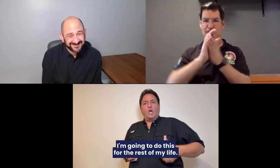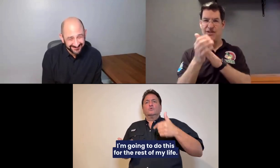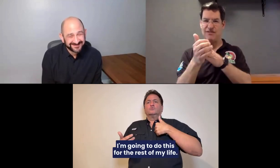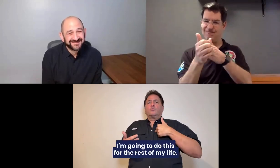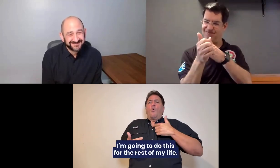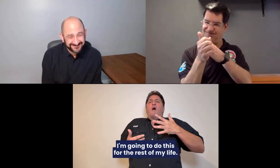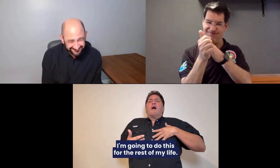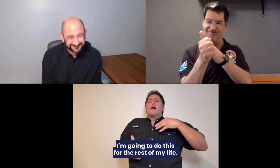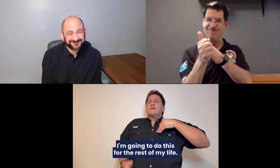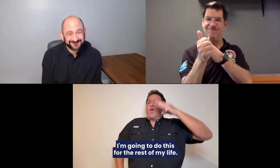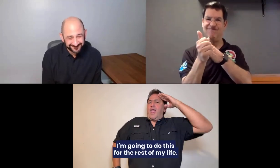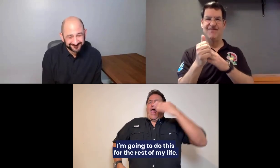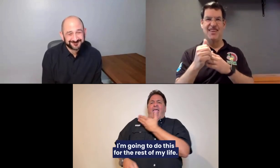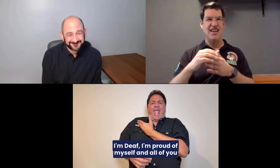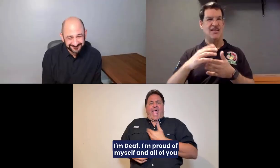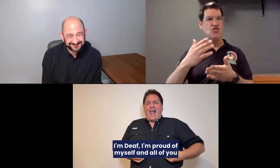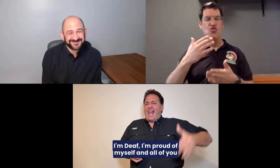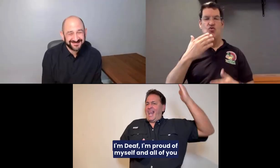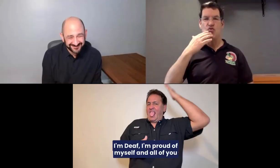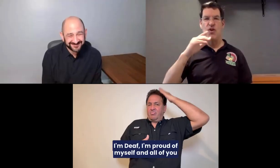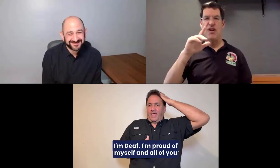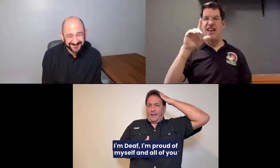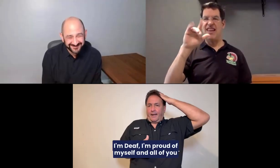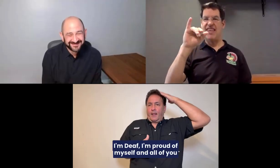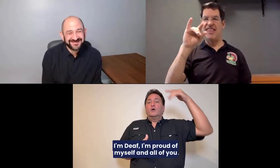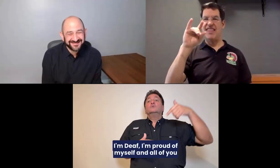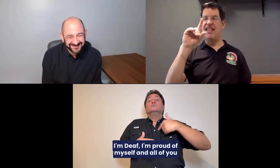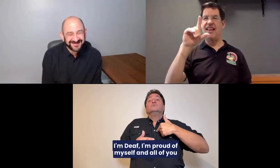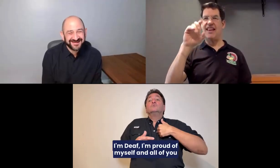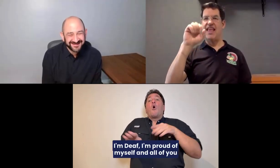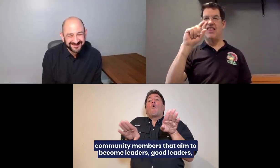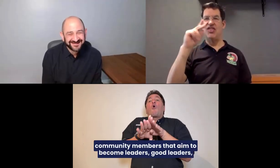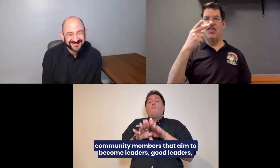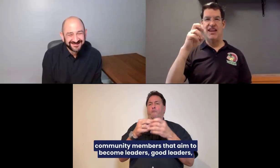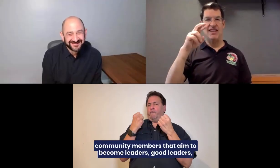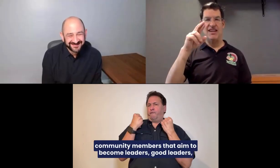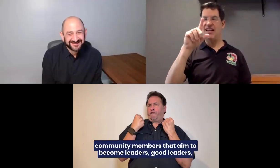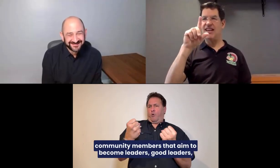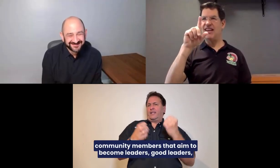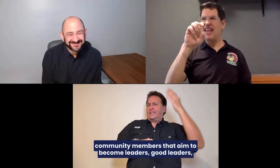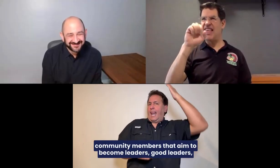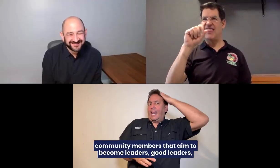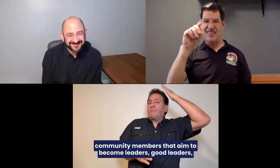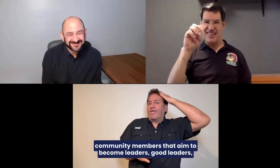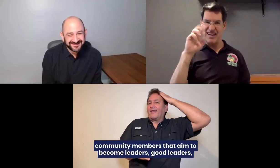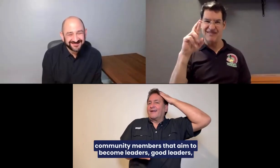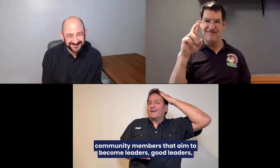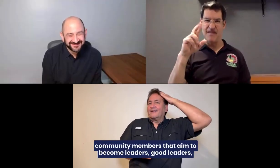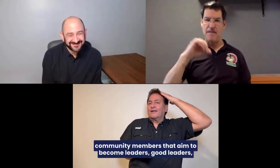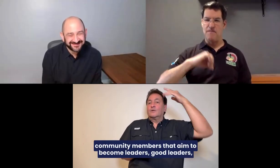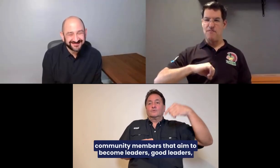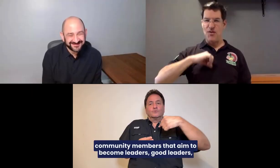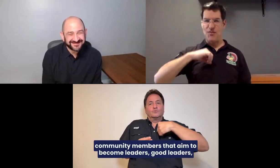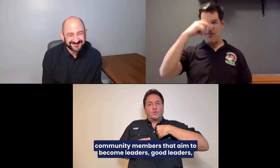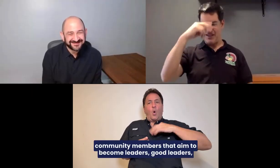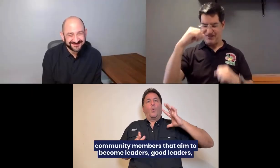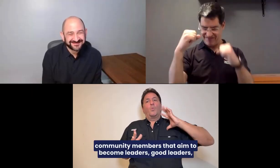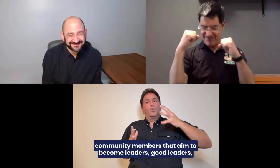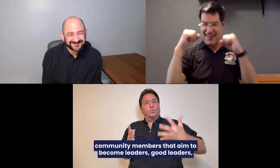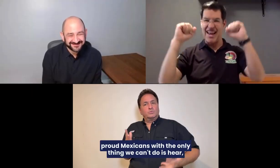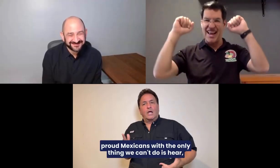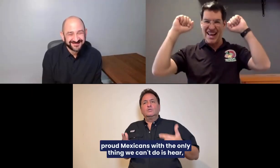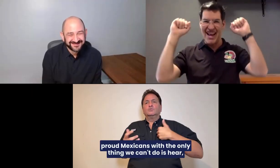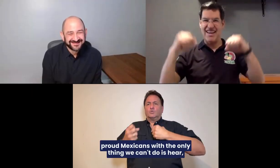going to do this for the rest of my life. I'm deaf. I'm proud of myself and all of you community members that aim to become leaders. Good